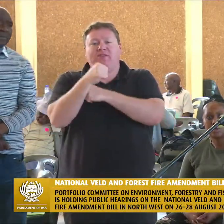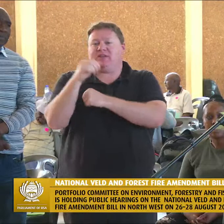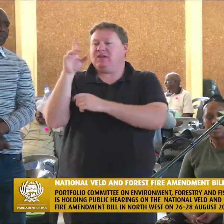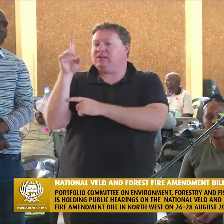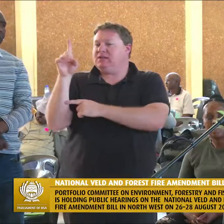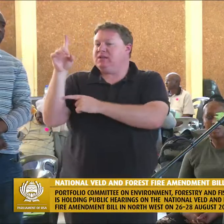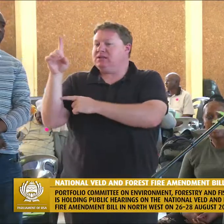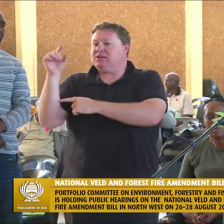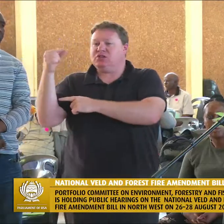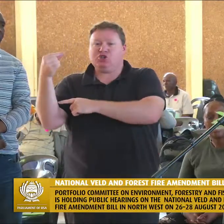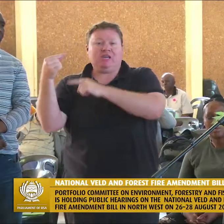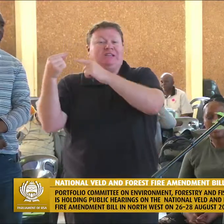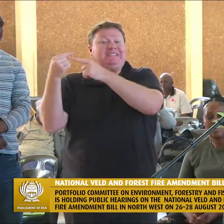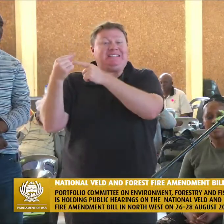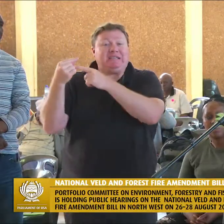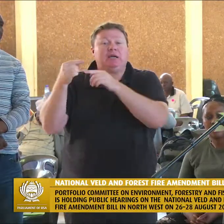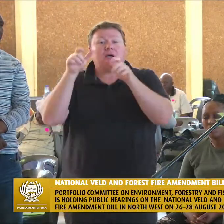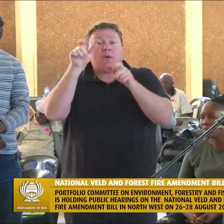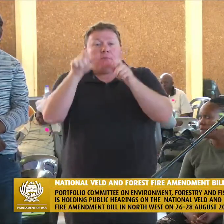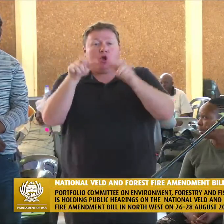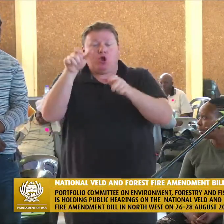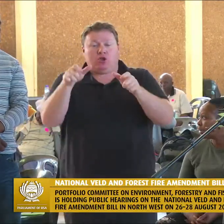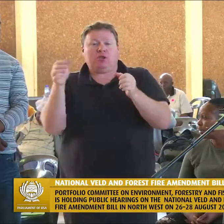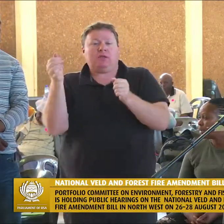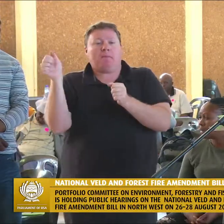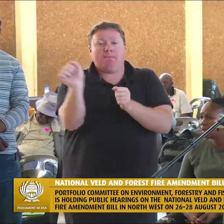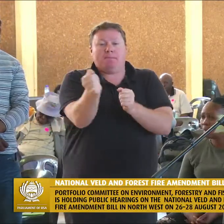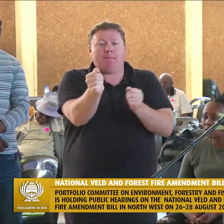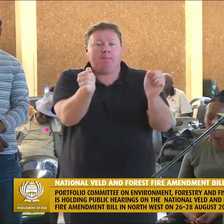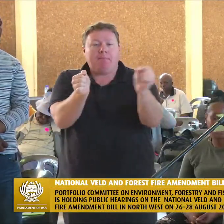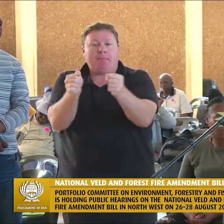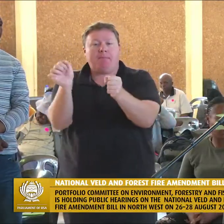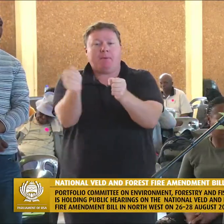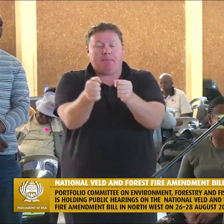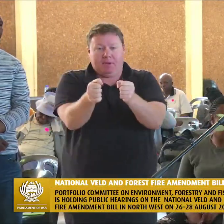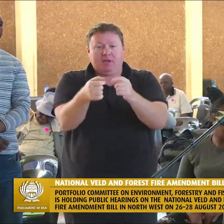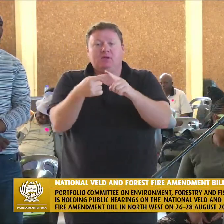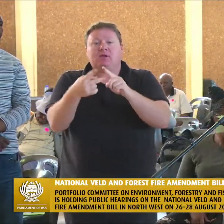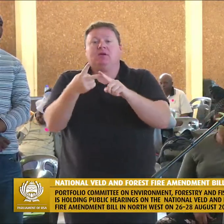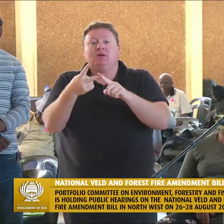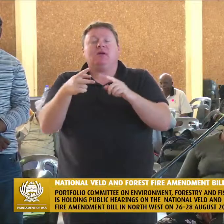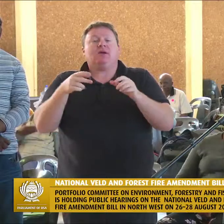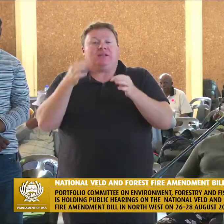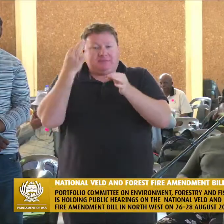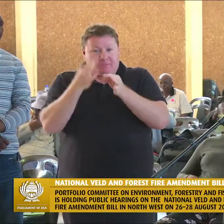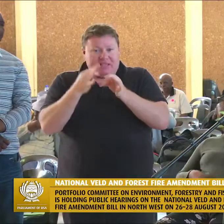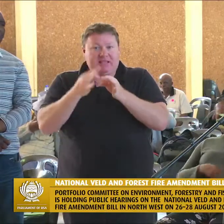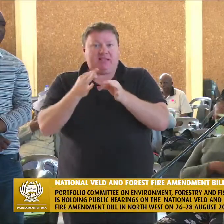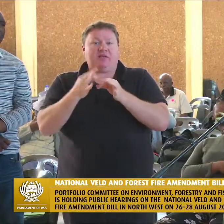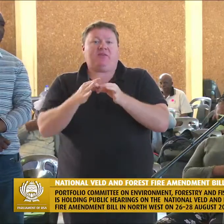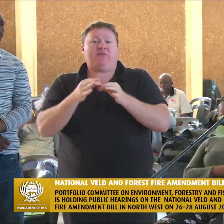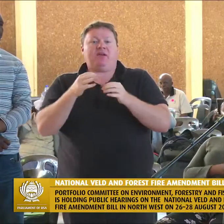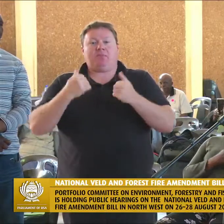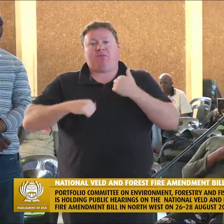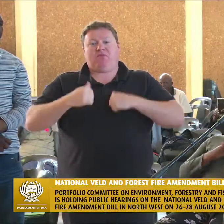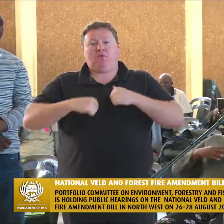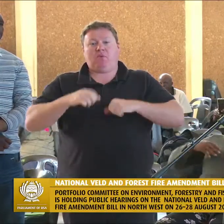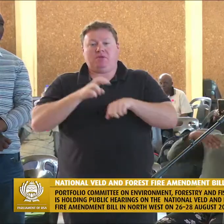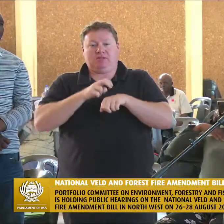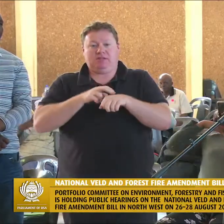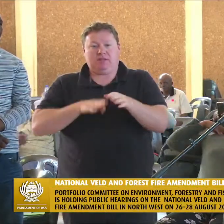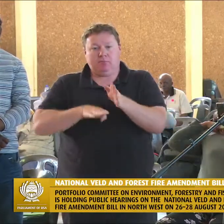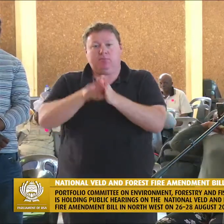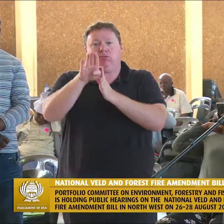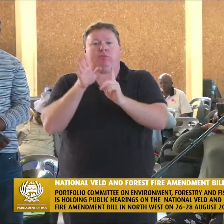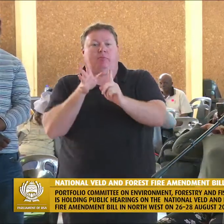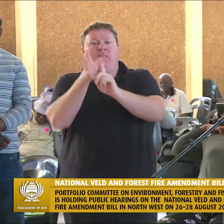that officials are also allocated specific deliverables and specific areas with performance contracts as well so